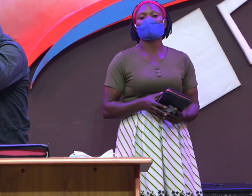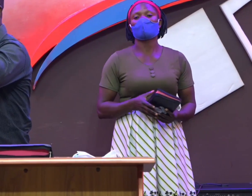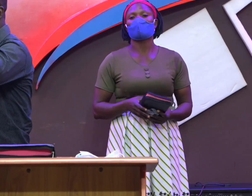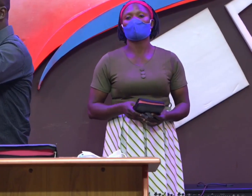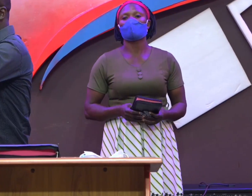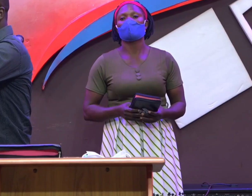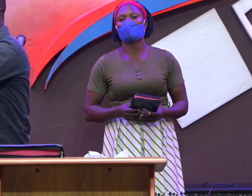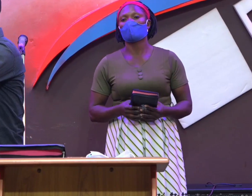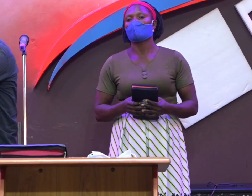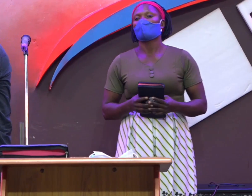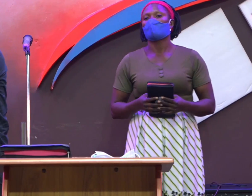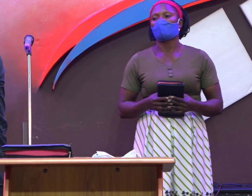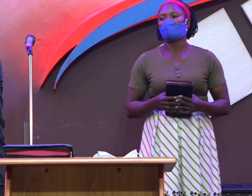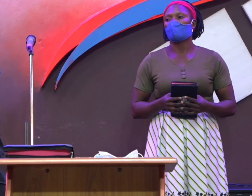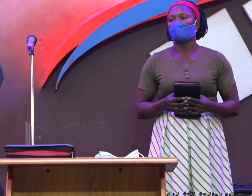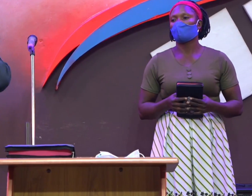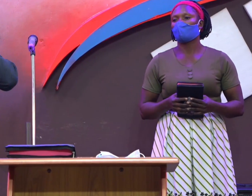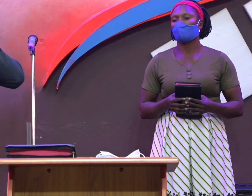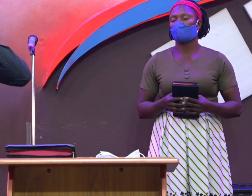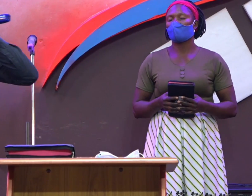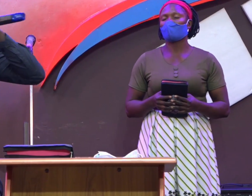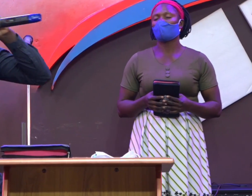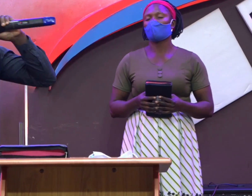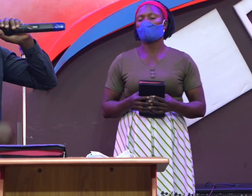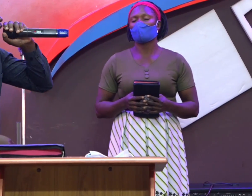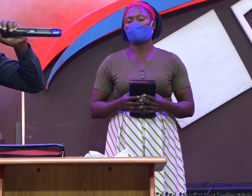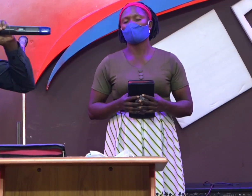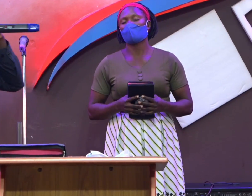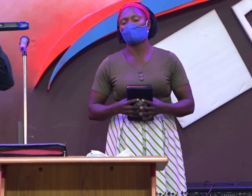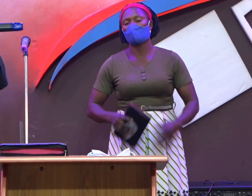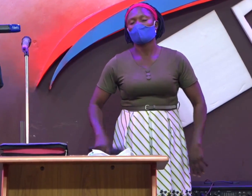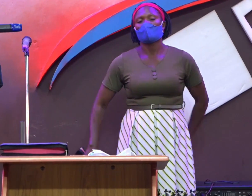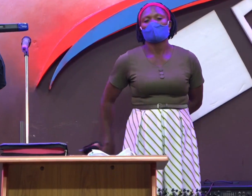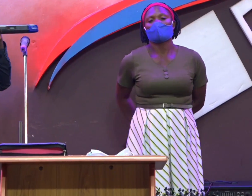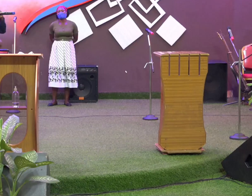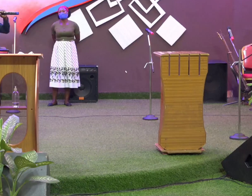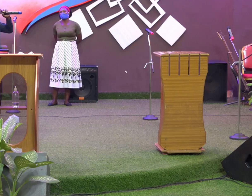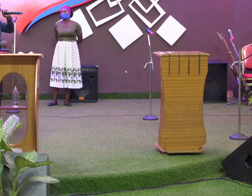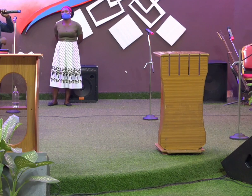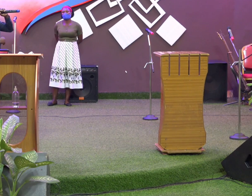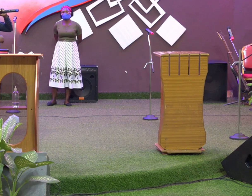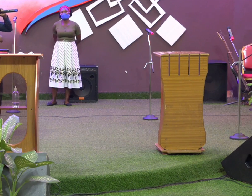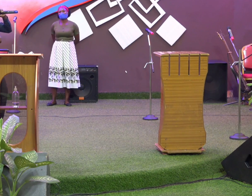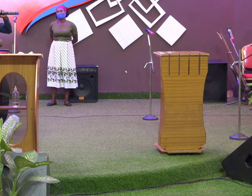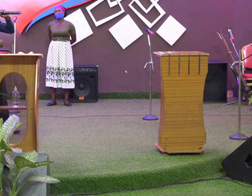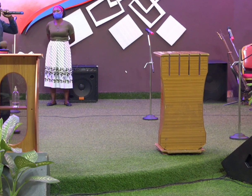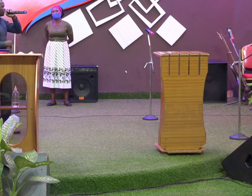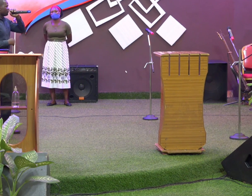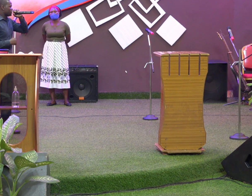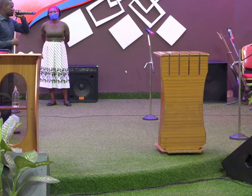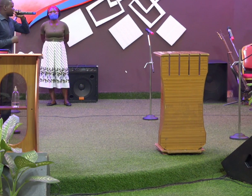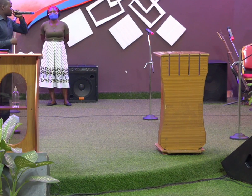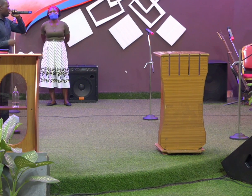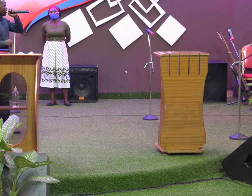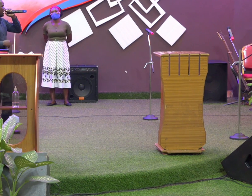that you have given us to come before your presence. Thank you for the new people that you are giving the grace to rise up again. Thank